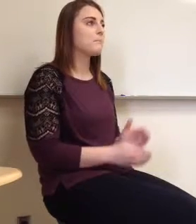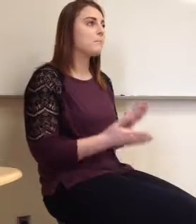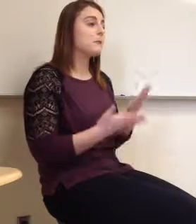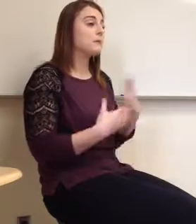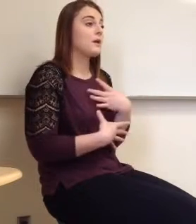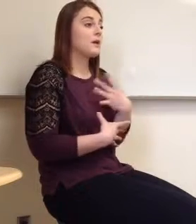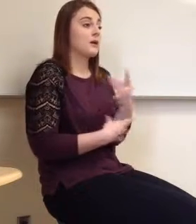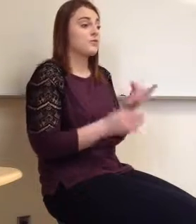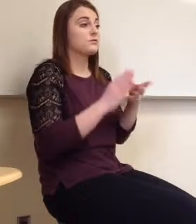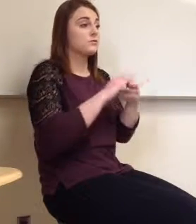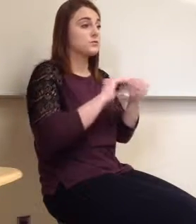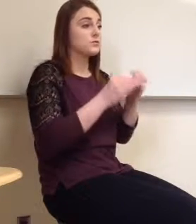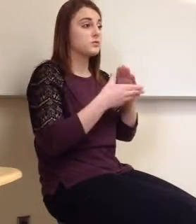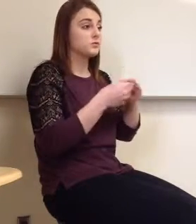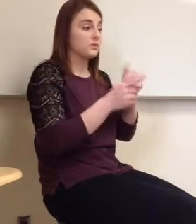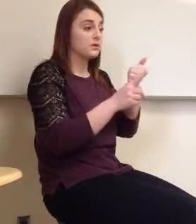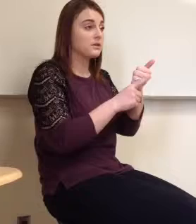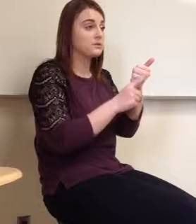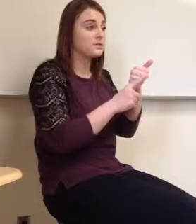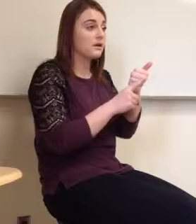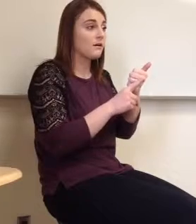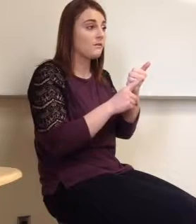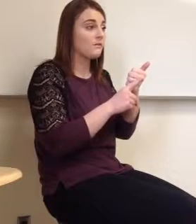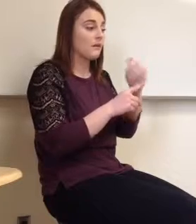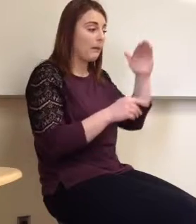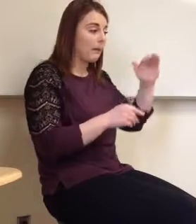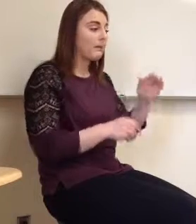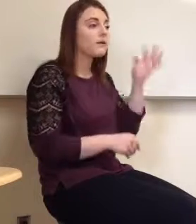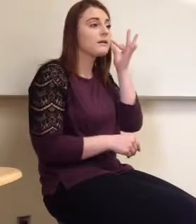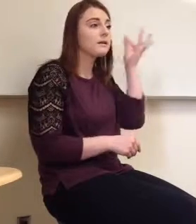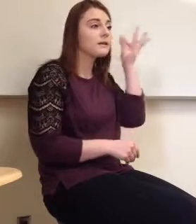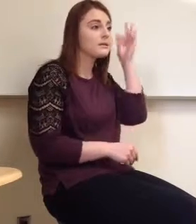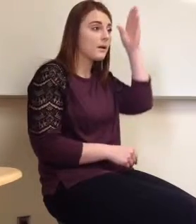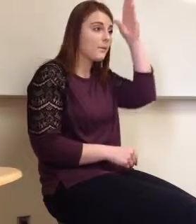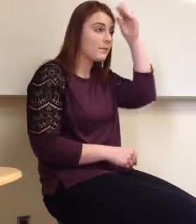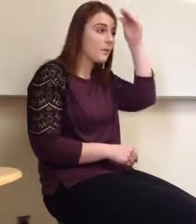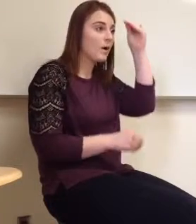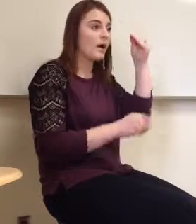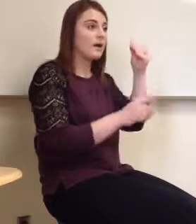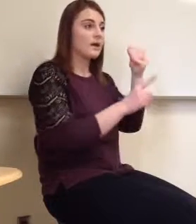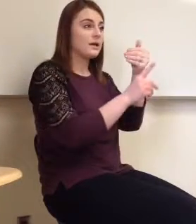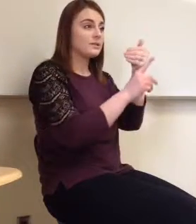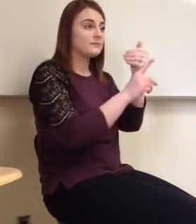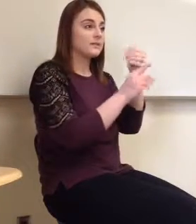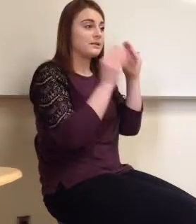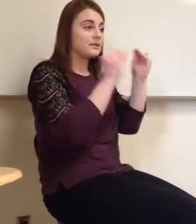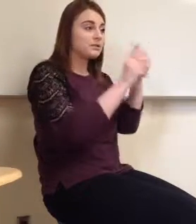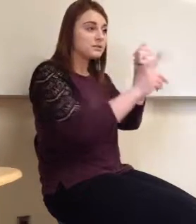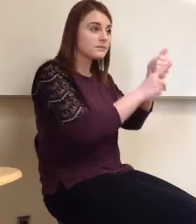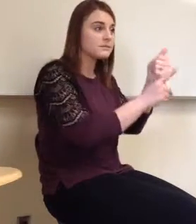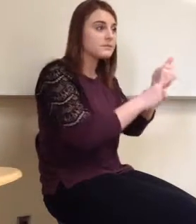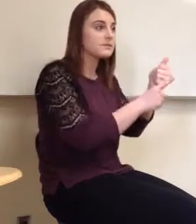itself. A little Indian boy teaches himself to read. Which Indian boy is he talking